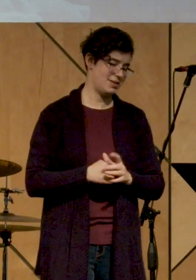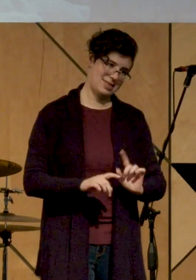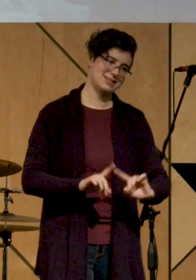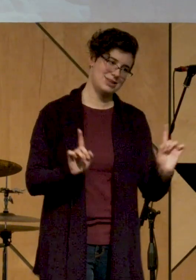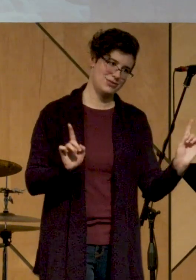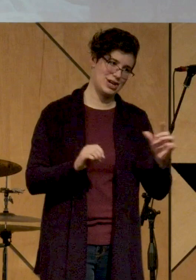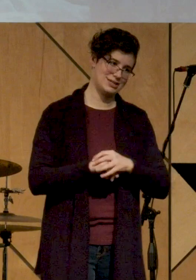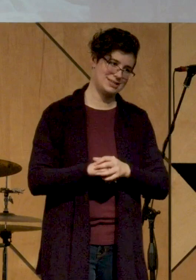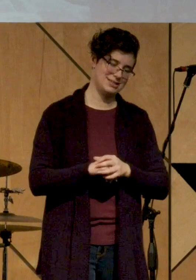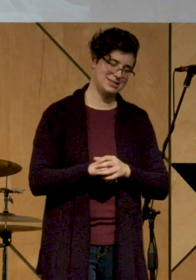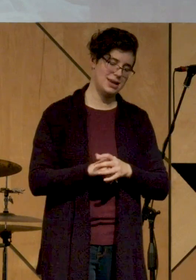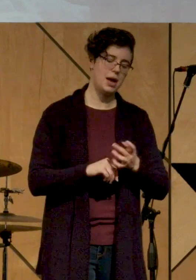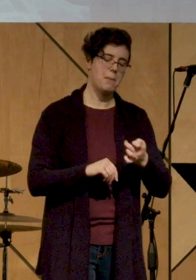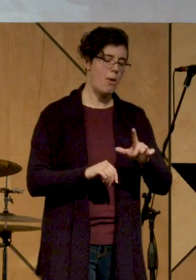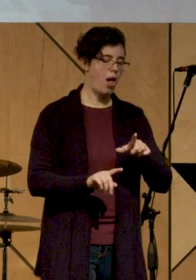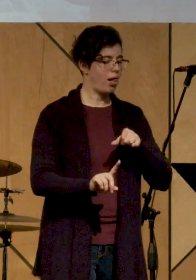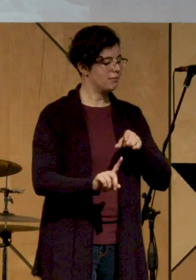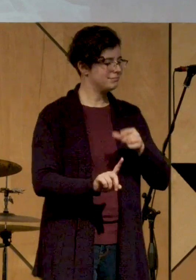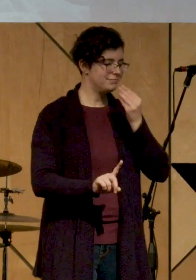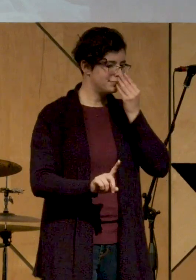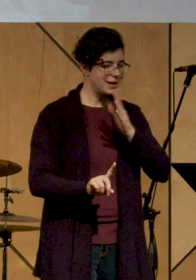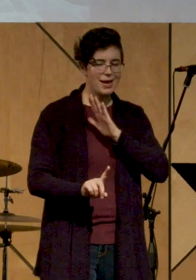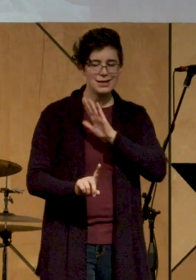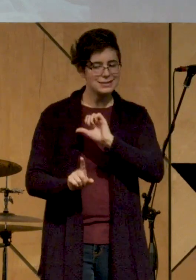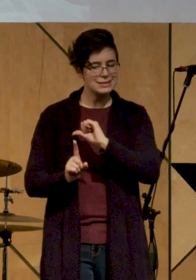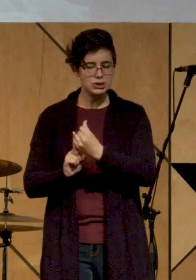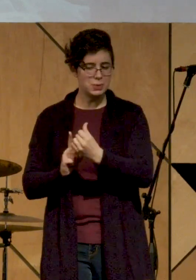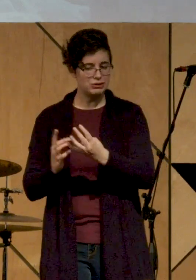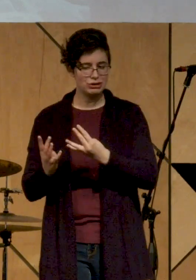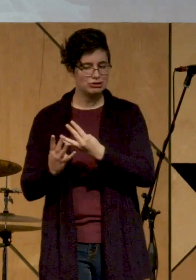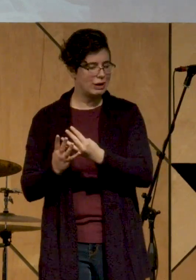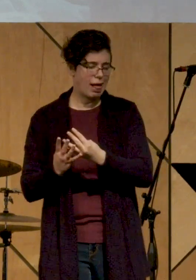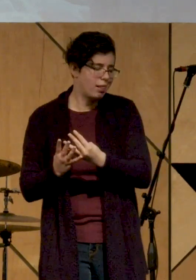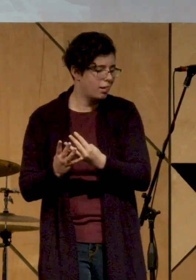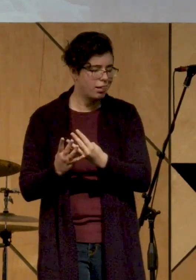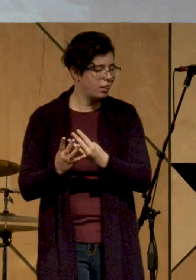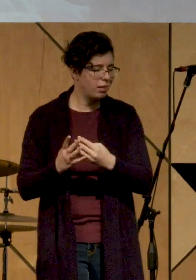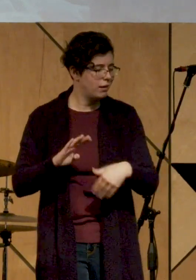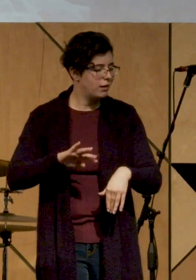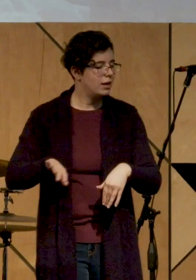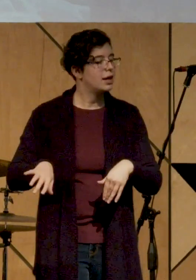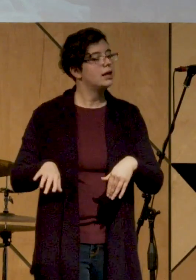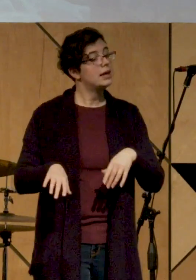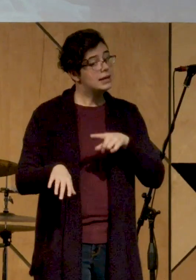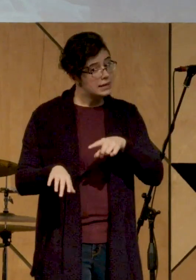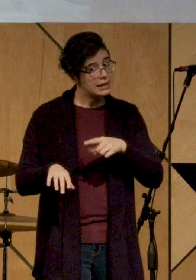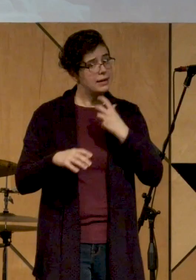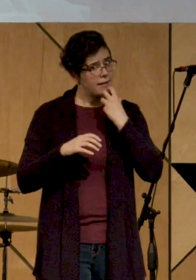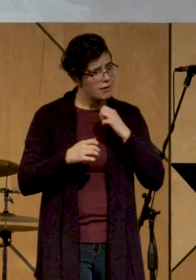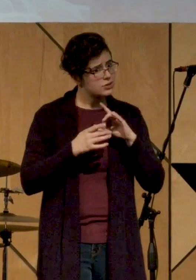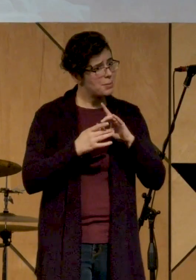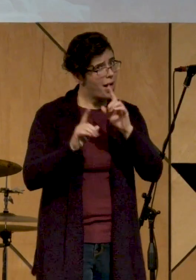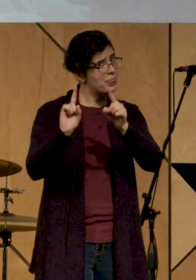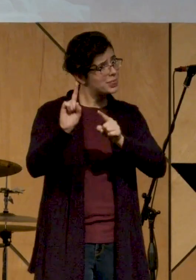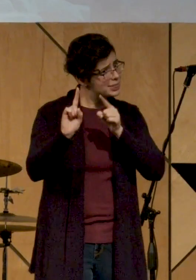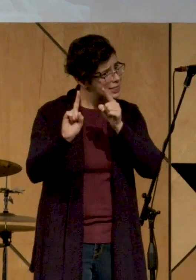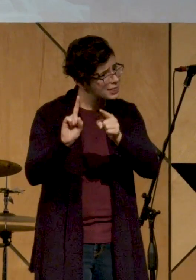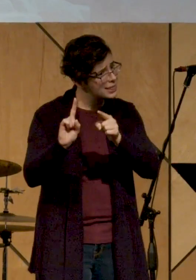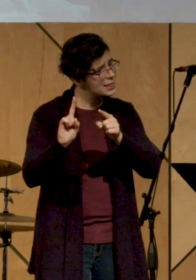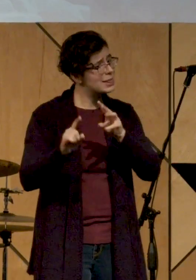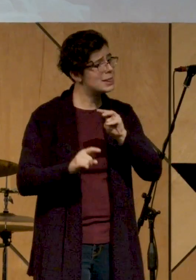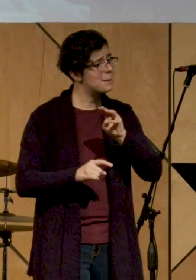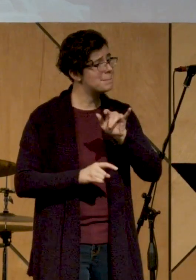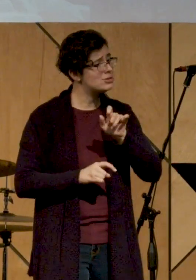Paul doesn't care so much about his location as he cares about his mission. Whether he is